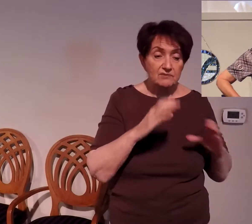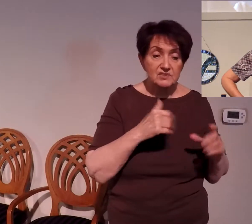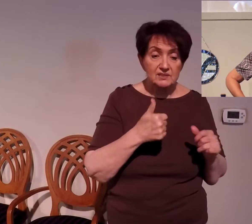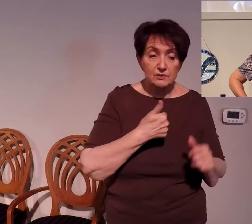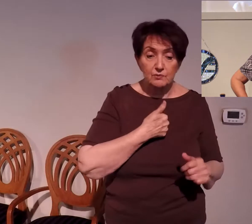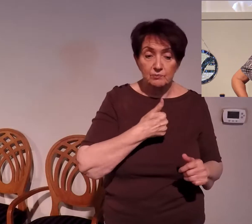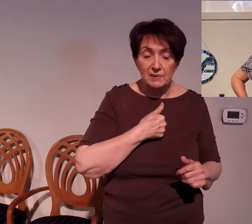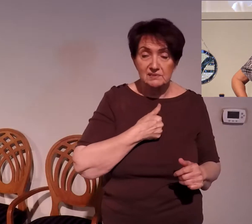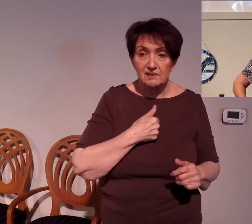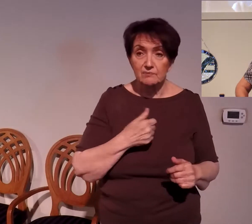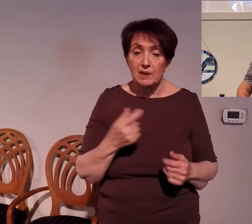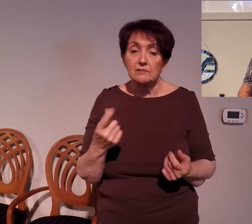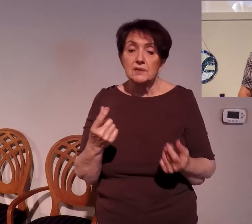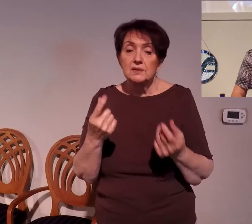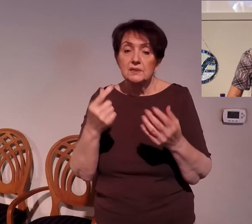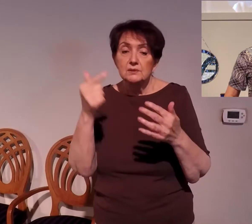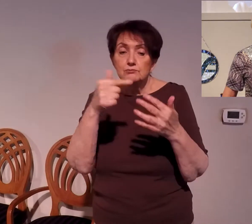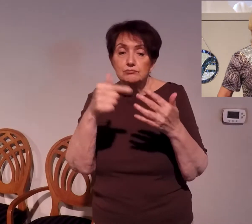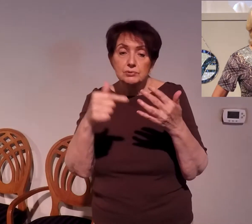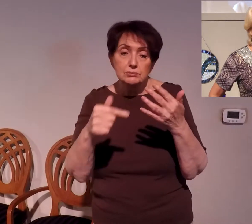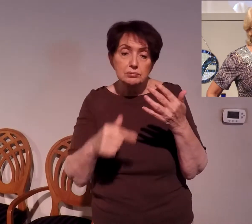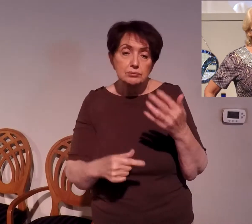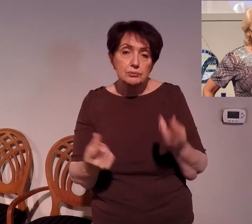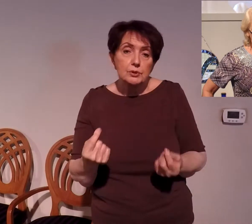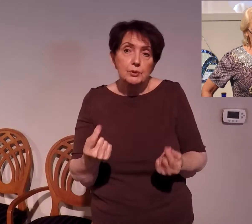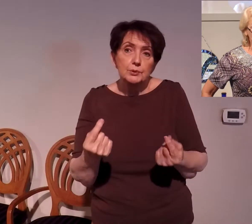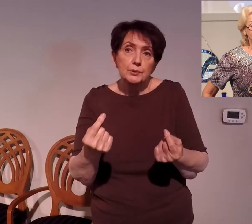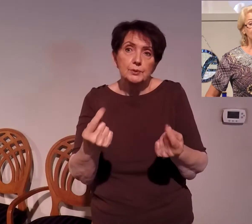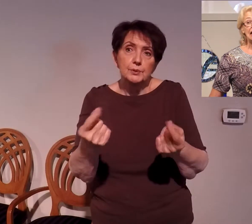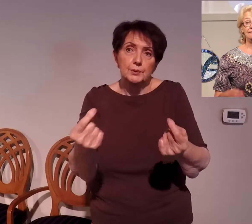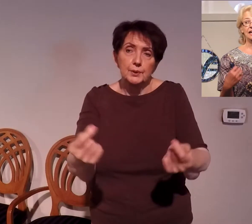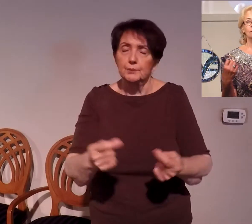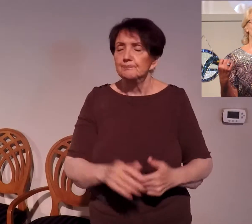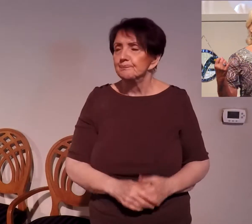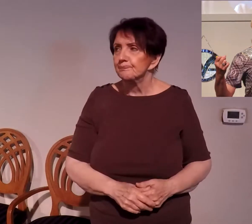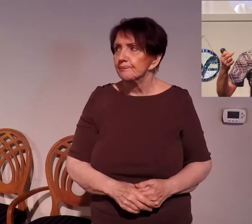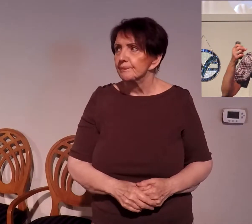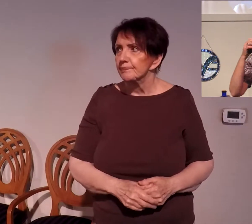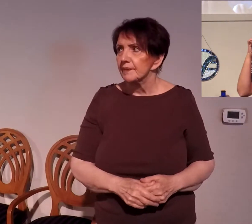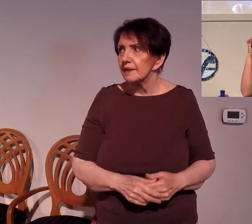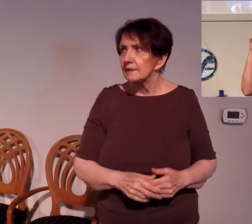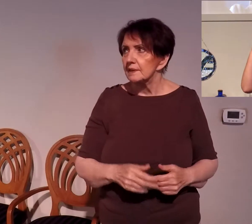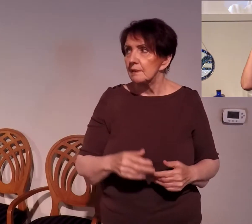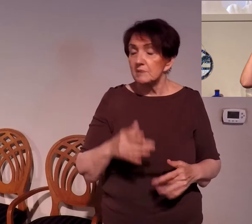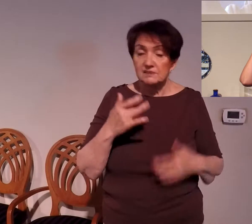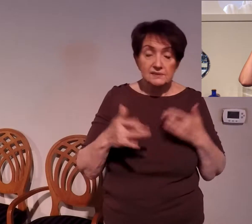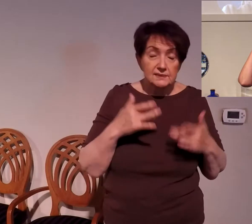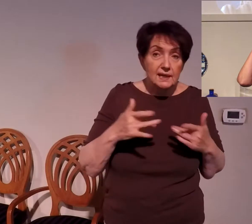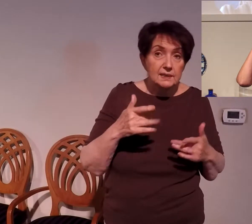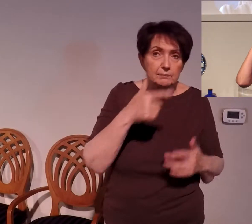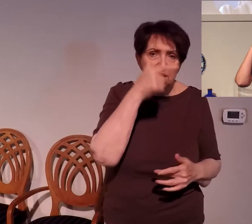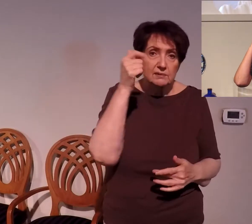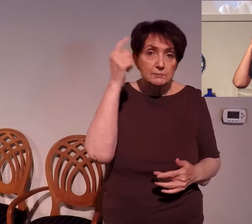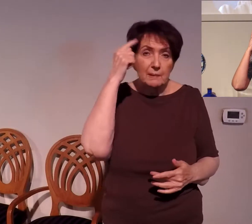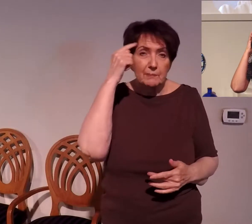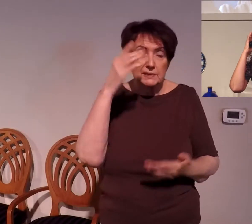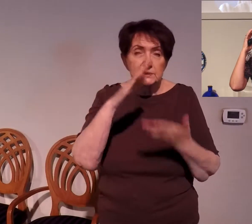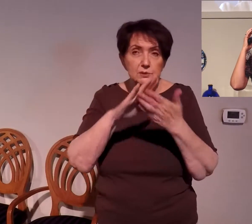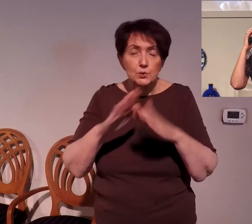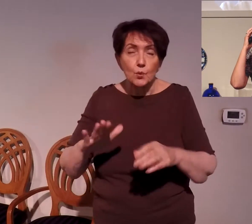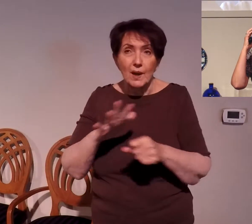all my to-do lists. Right, all the things, and then I'm all excited because my mind is finally quiet